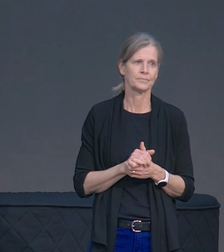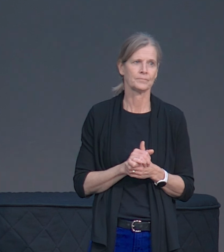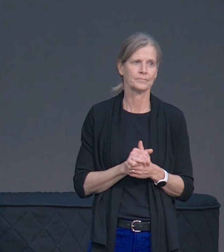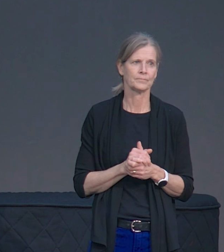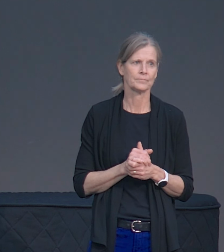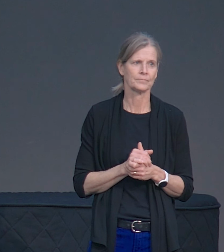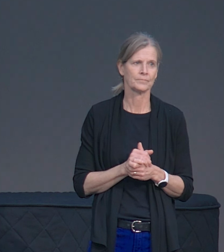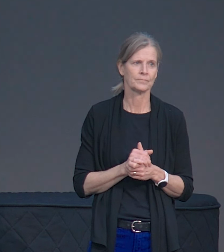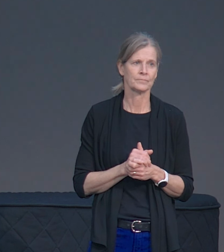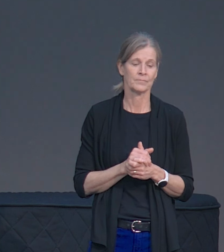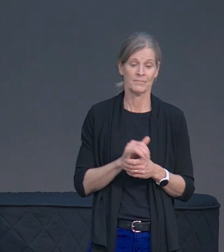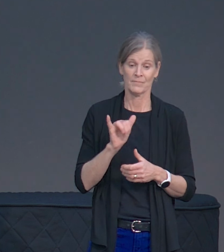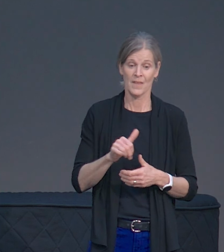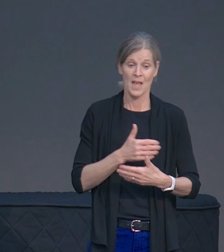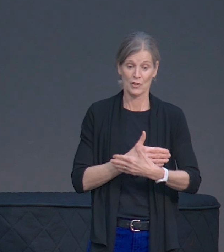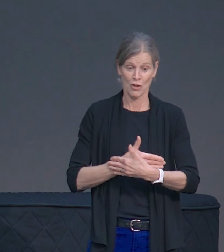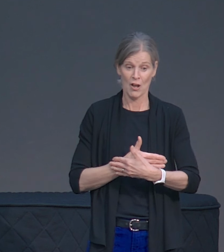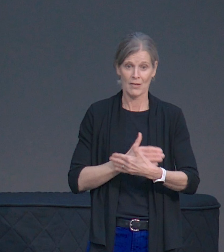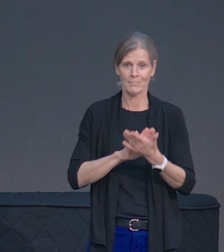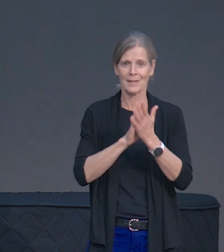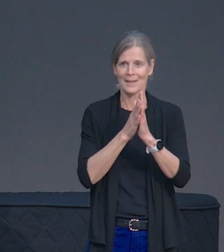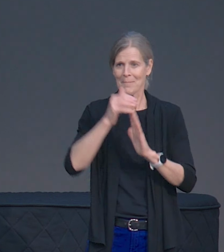That Child Became A Man